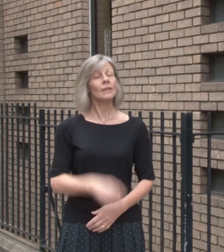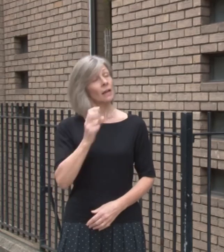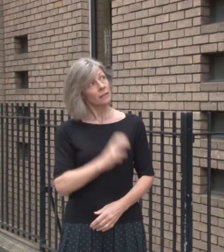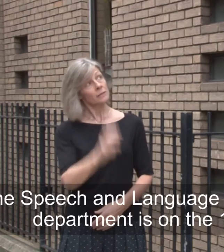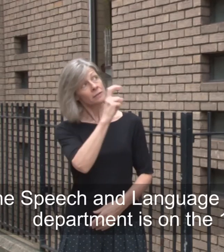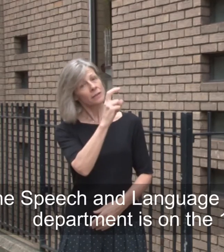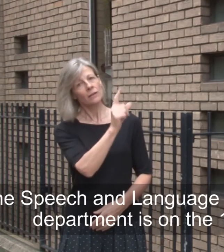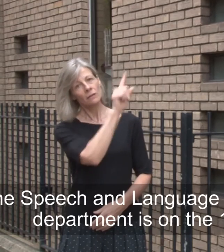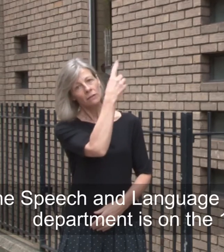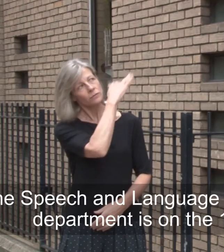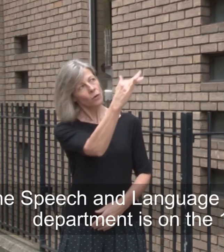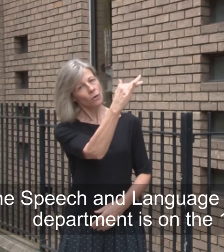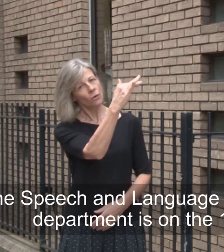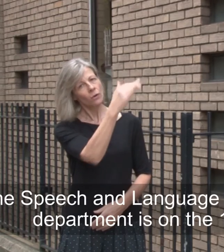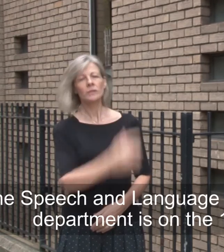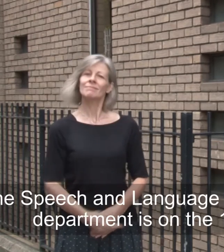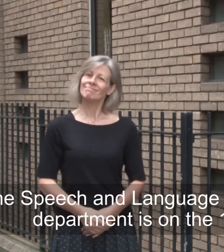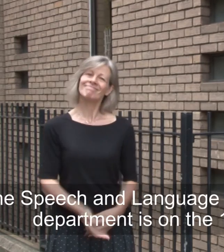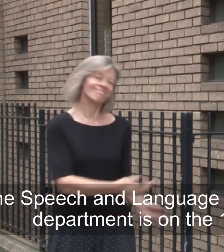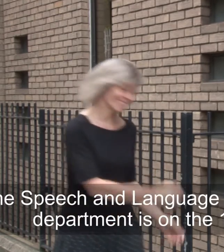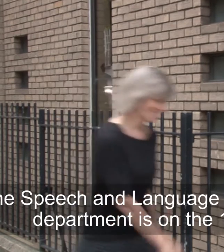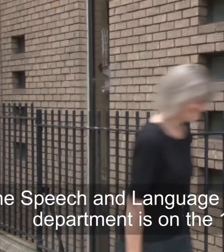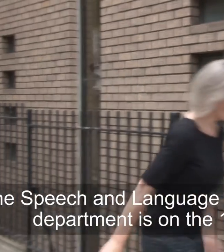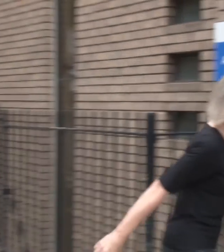The Speech and Language Therapy Department is on the first floor.